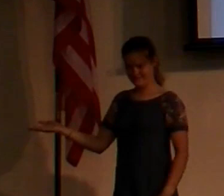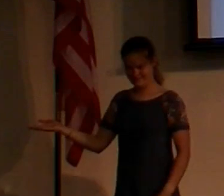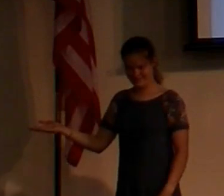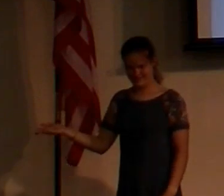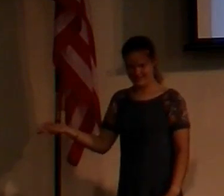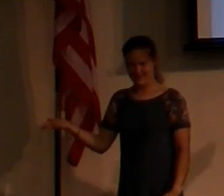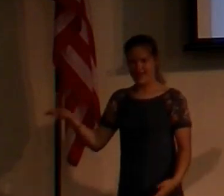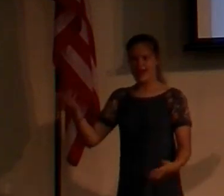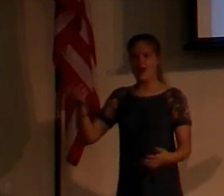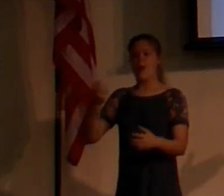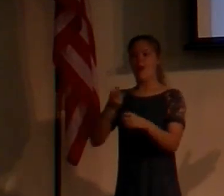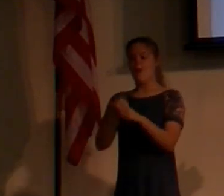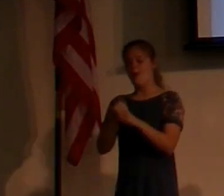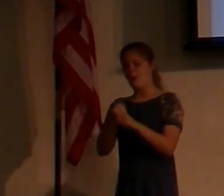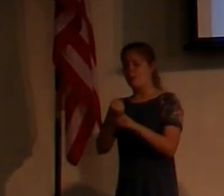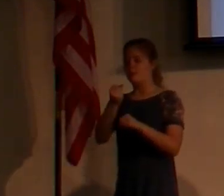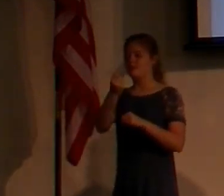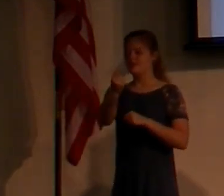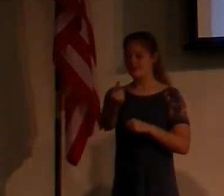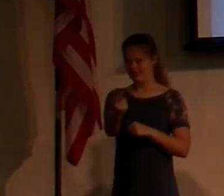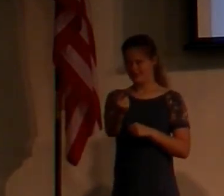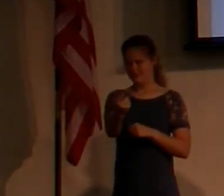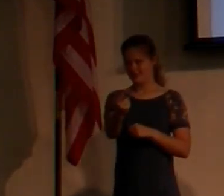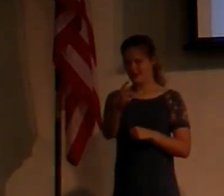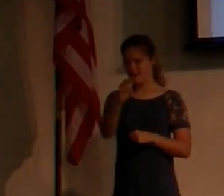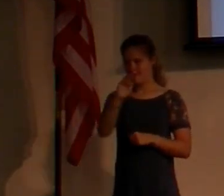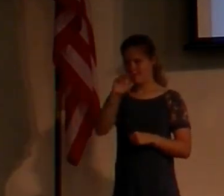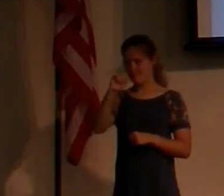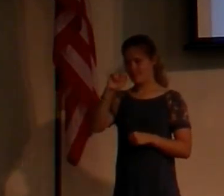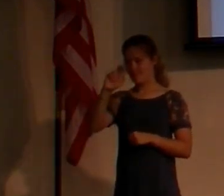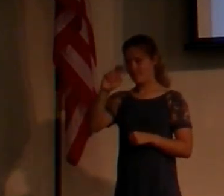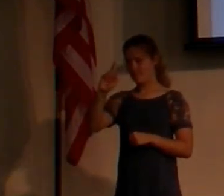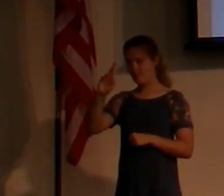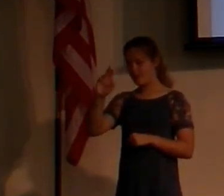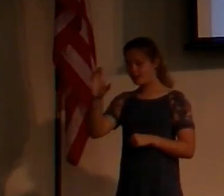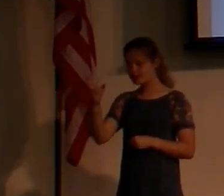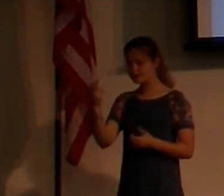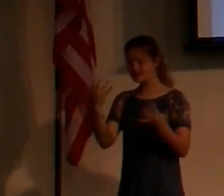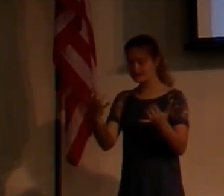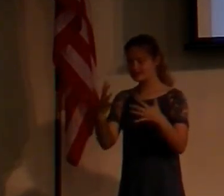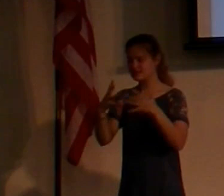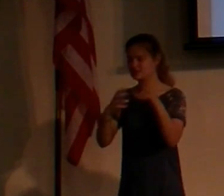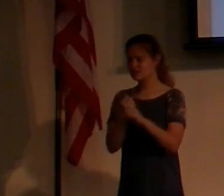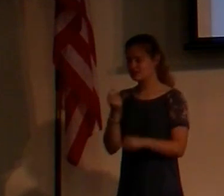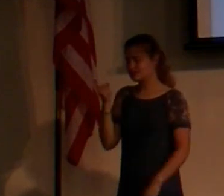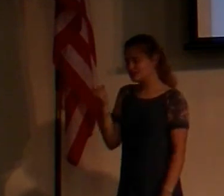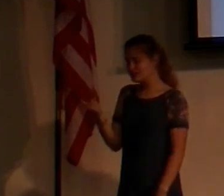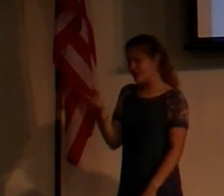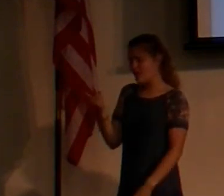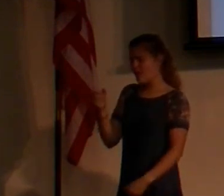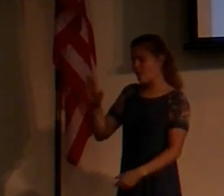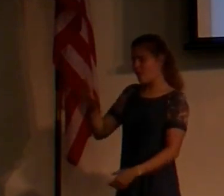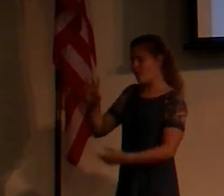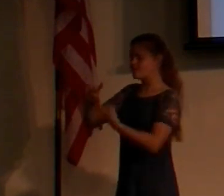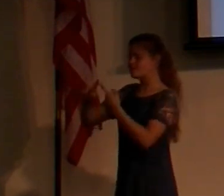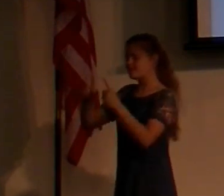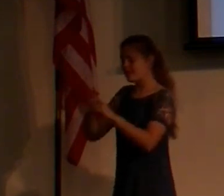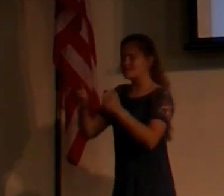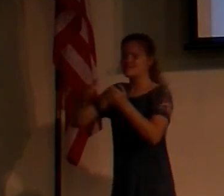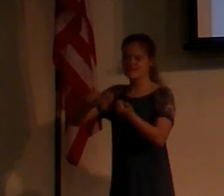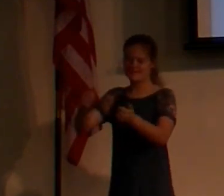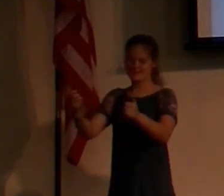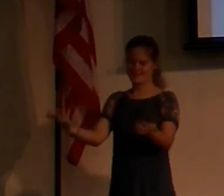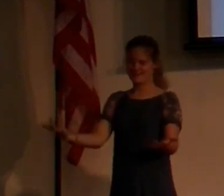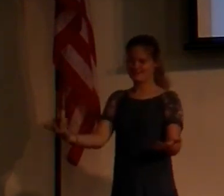then a year later, March of this year, Trinity was baptized. Now this is kind of like 2 Timothy 2